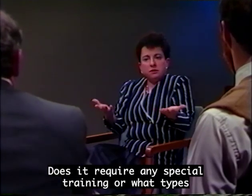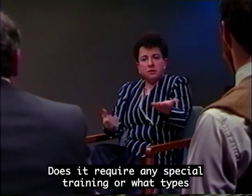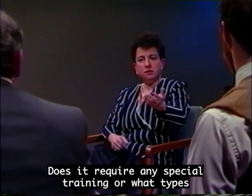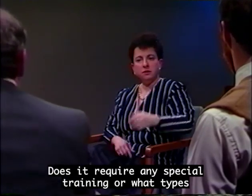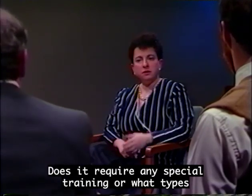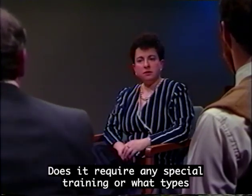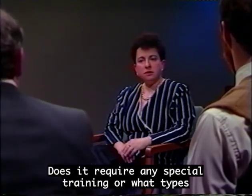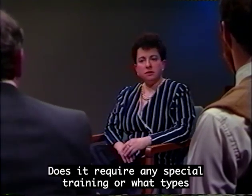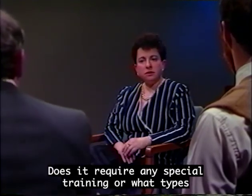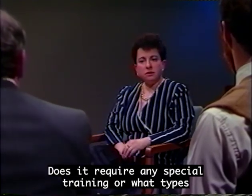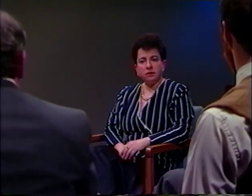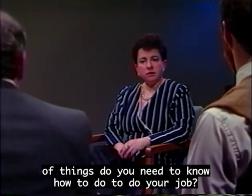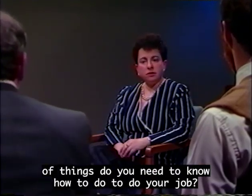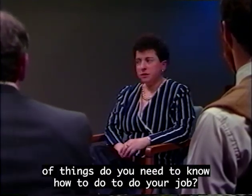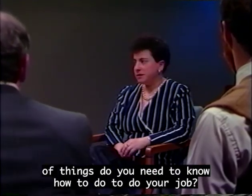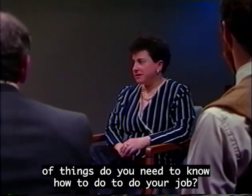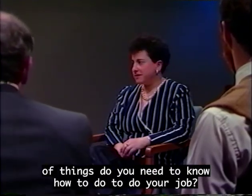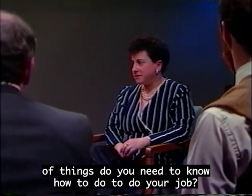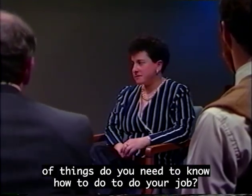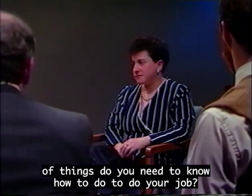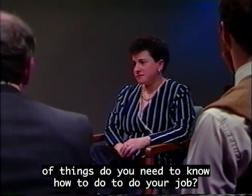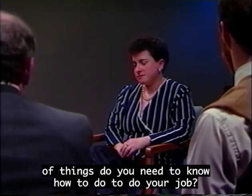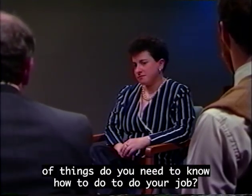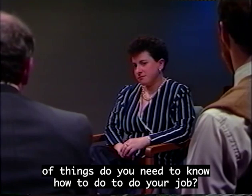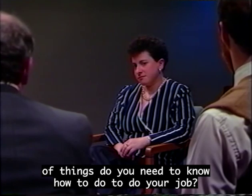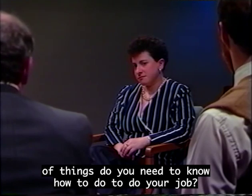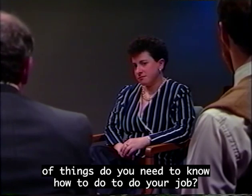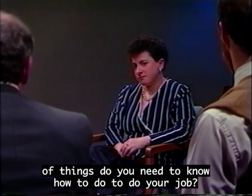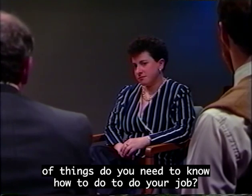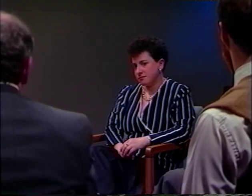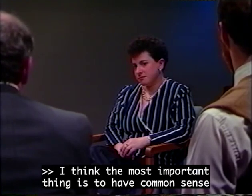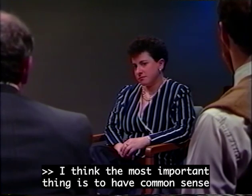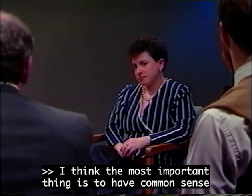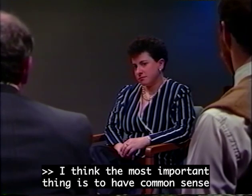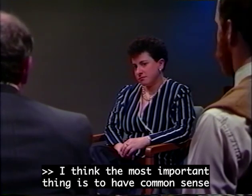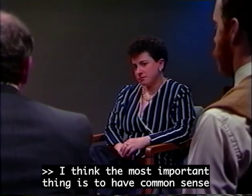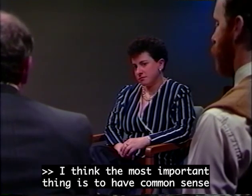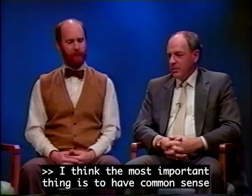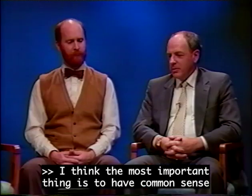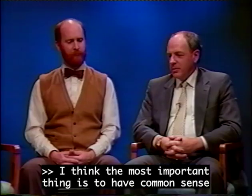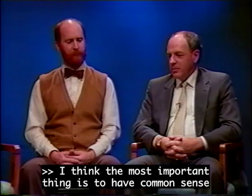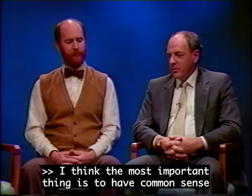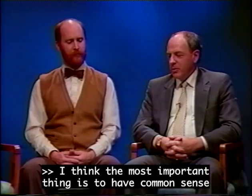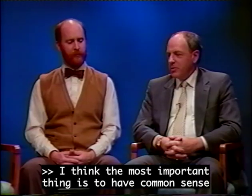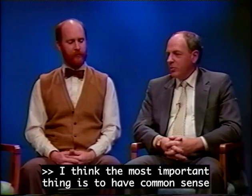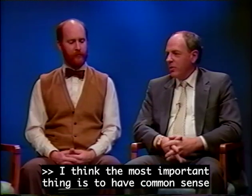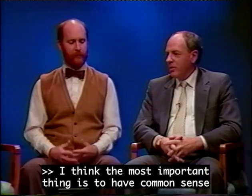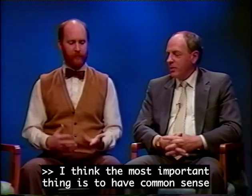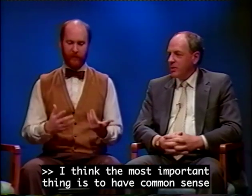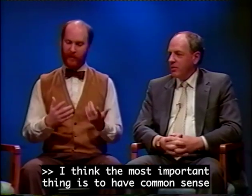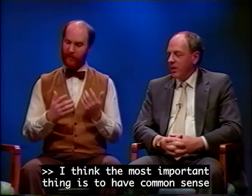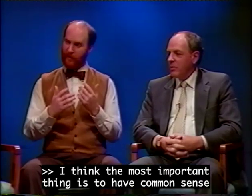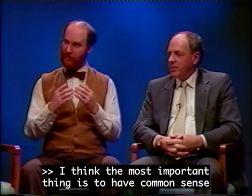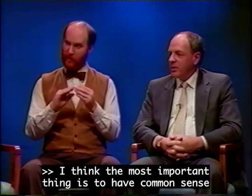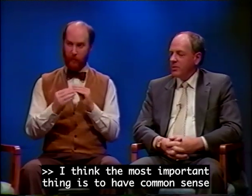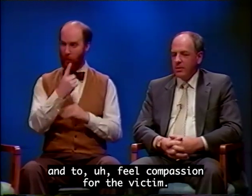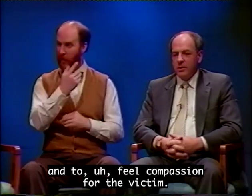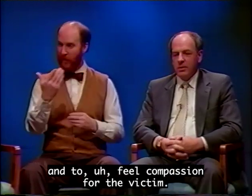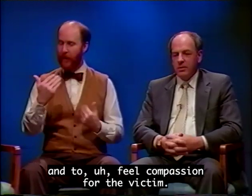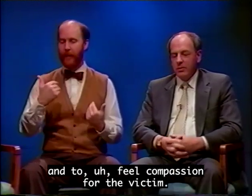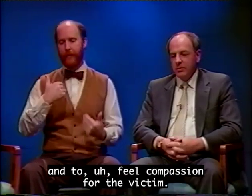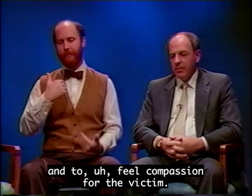special training, or what types of things do you need to know how to do your job? I think the most important thing is to have common